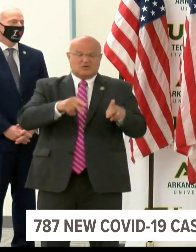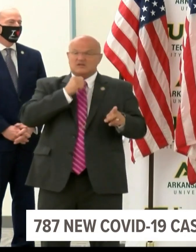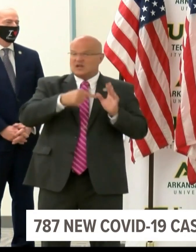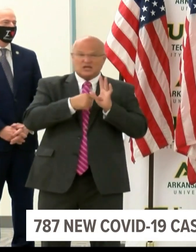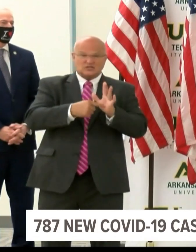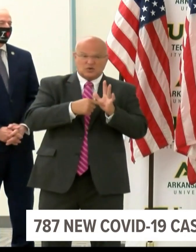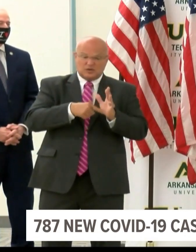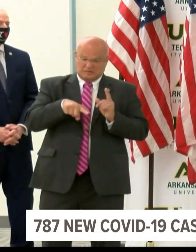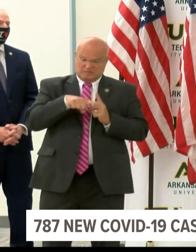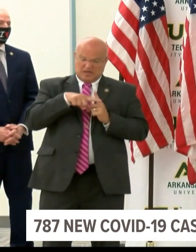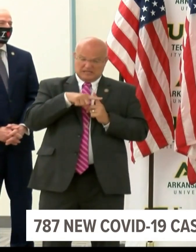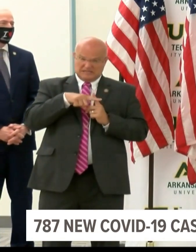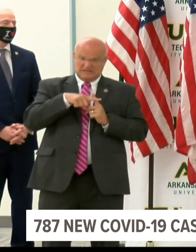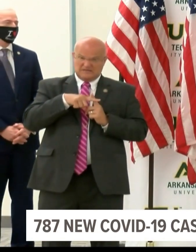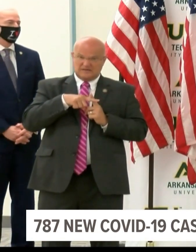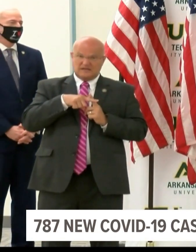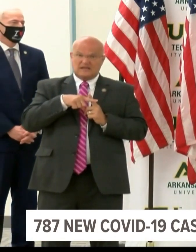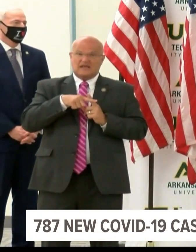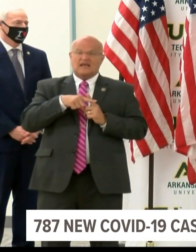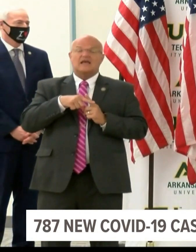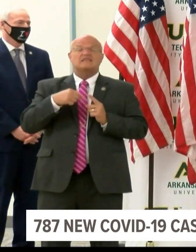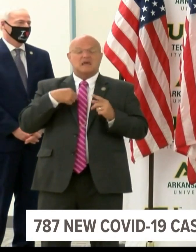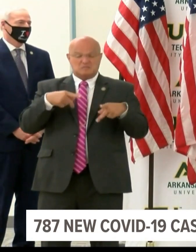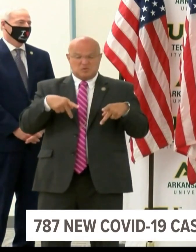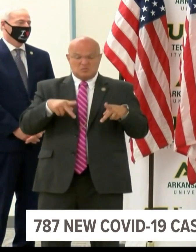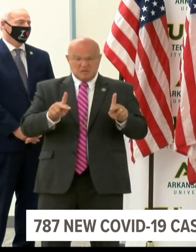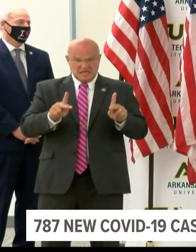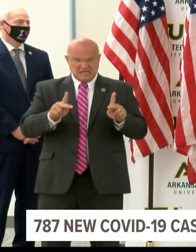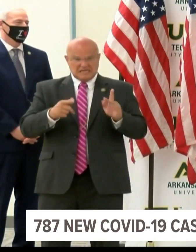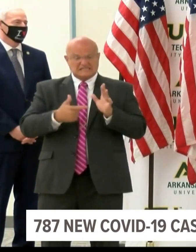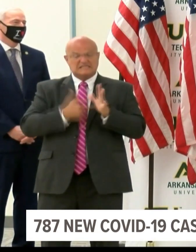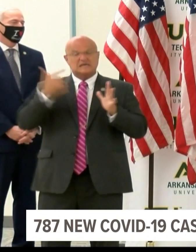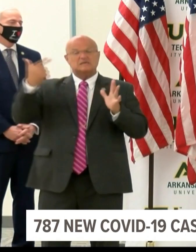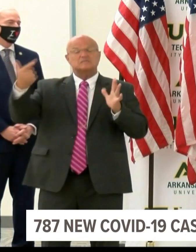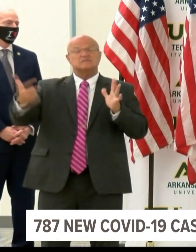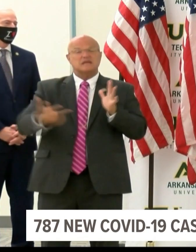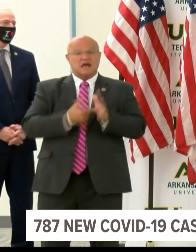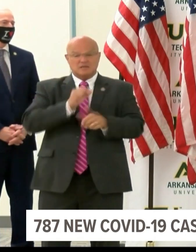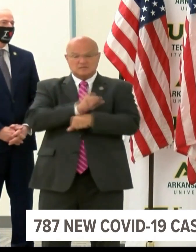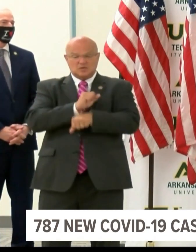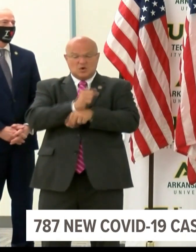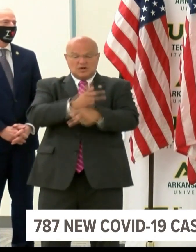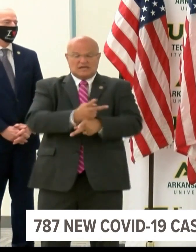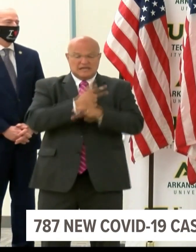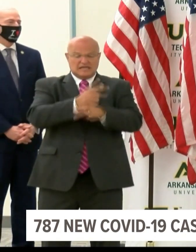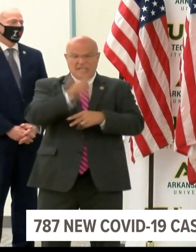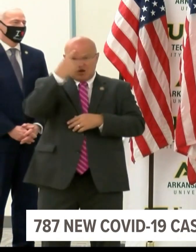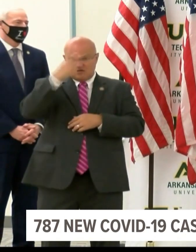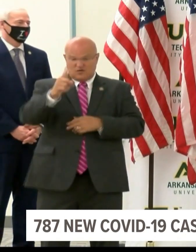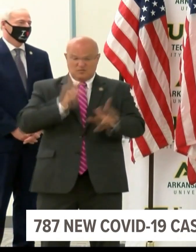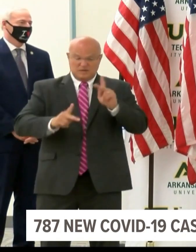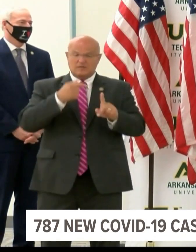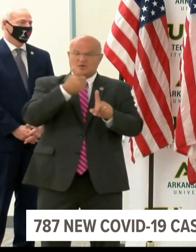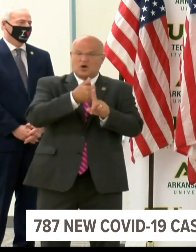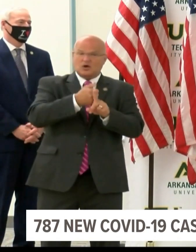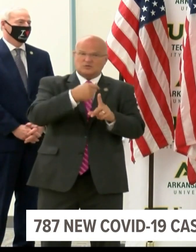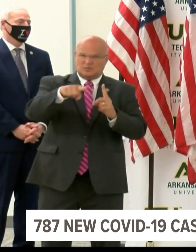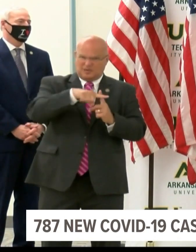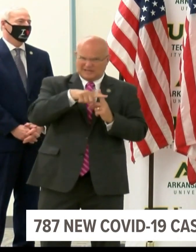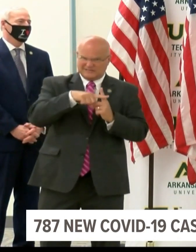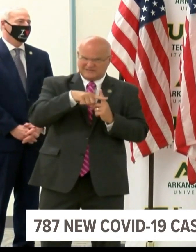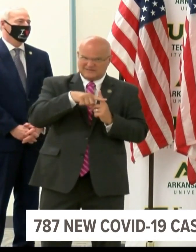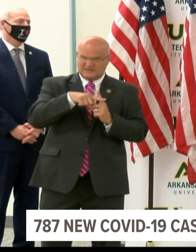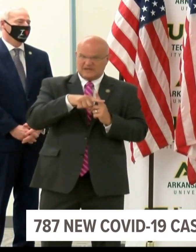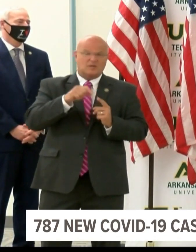and positive, they have been permitted at times to work and care for residents who are also